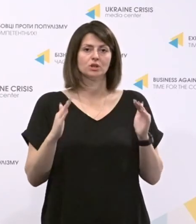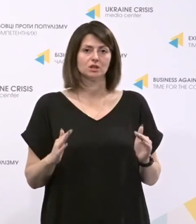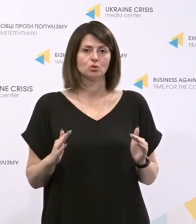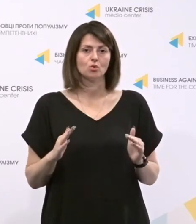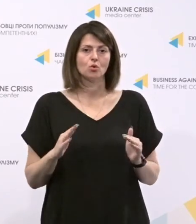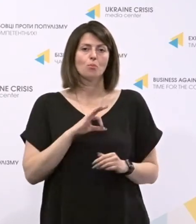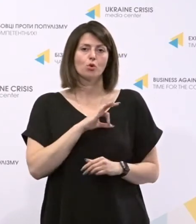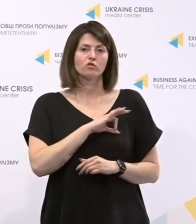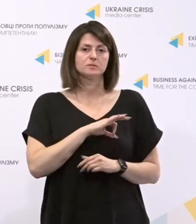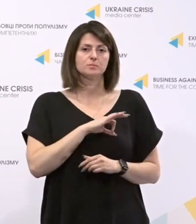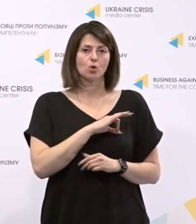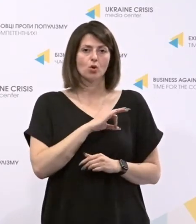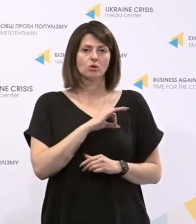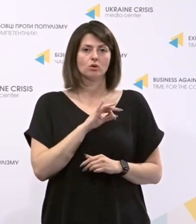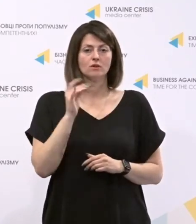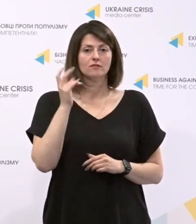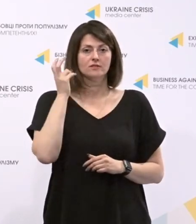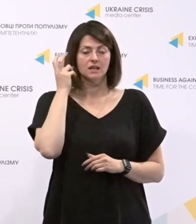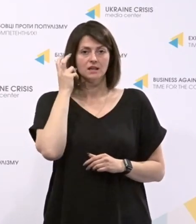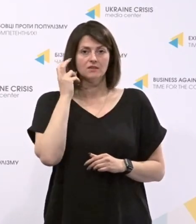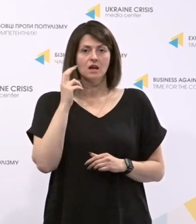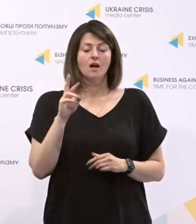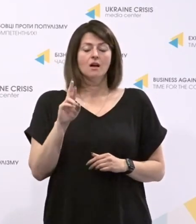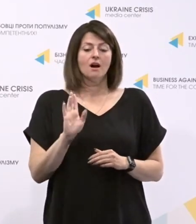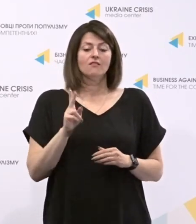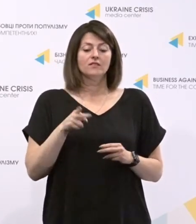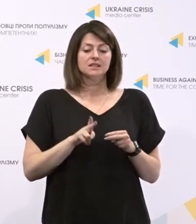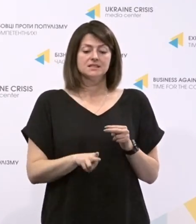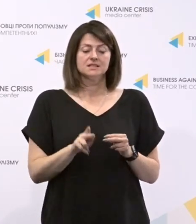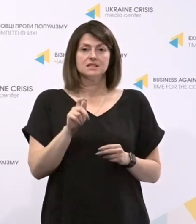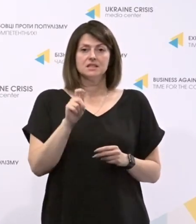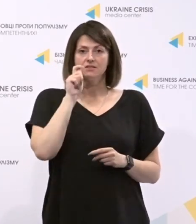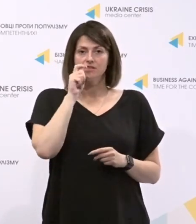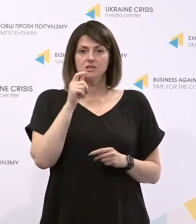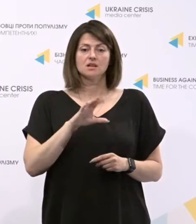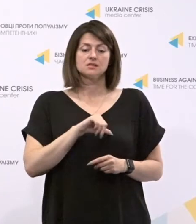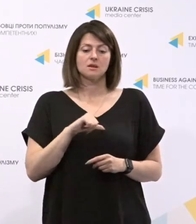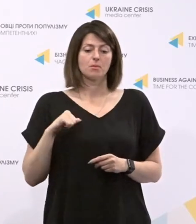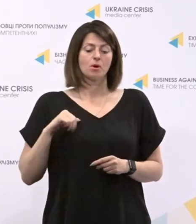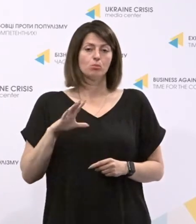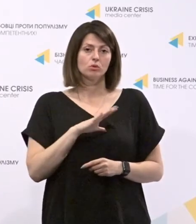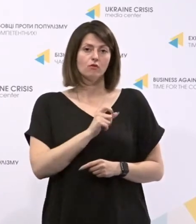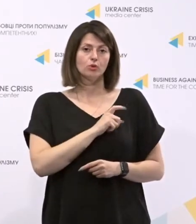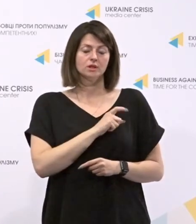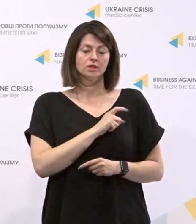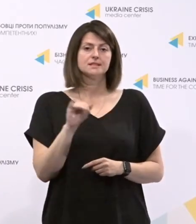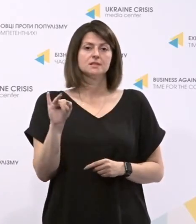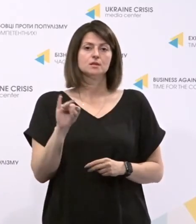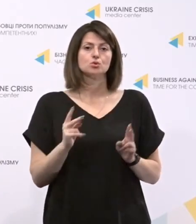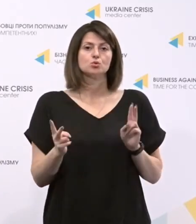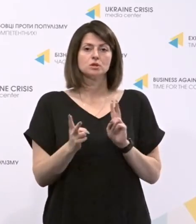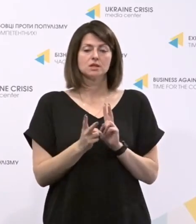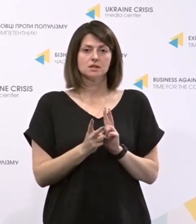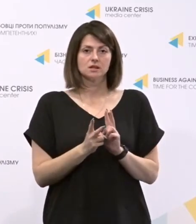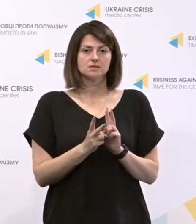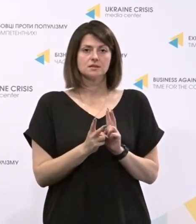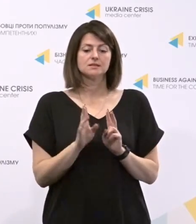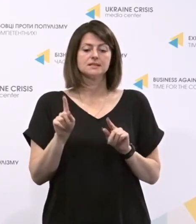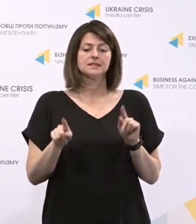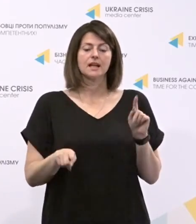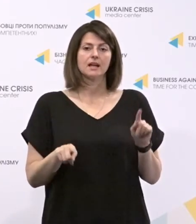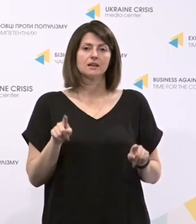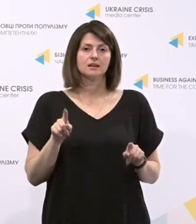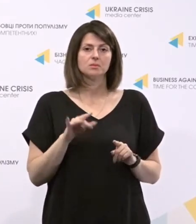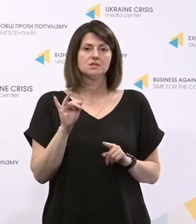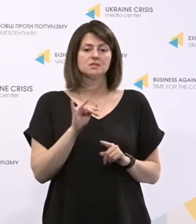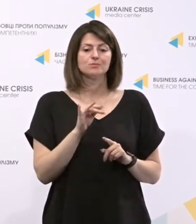I visited Odessa in late April and met some of the victims who were injured, as well as families of